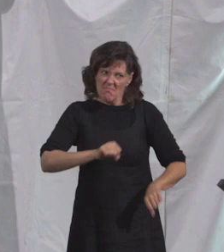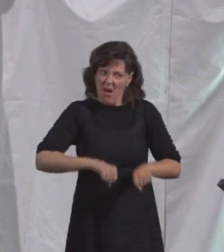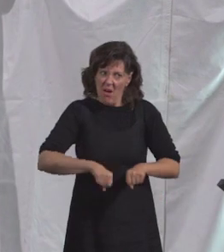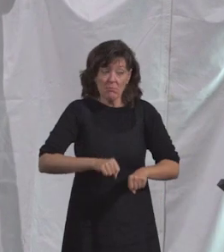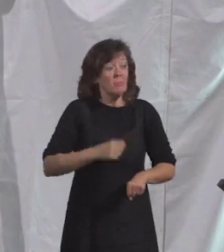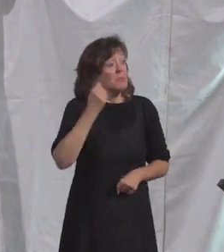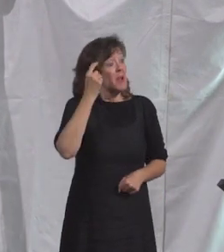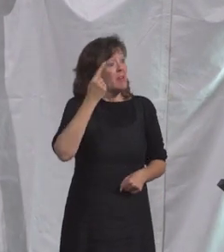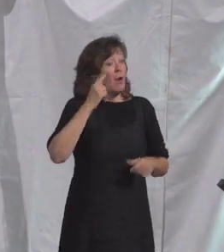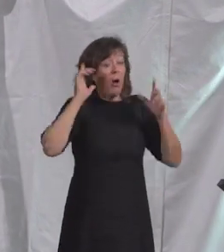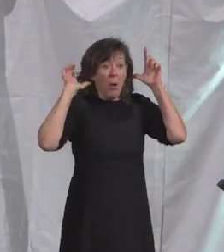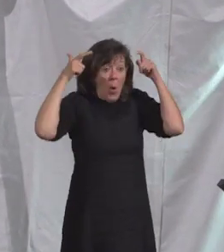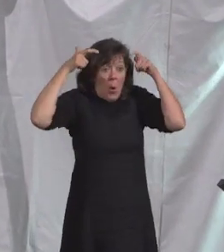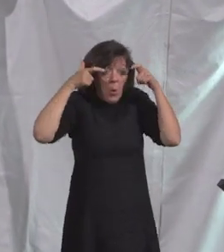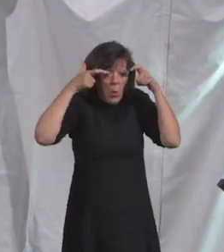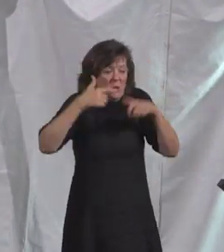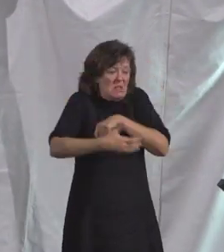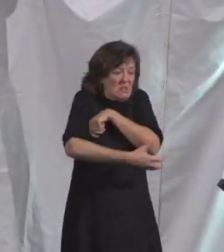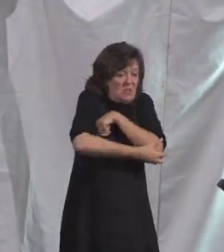properly.